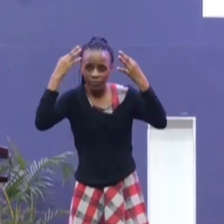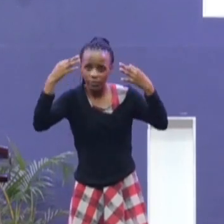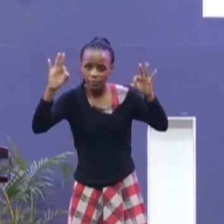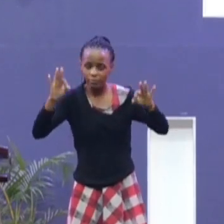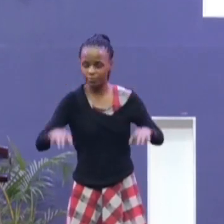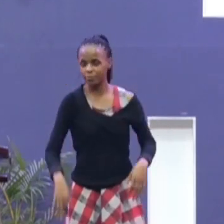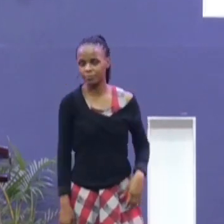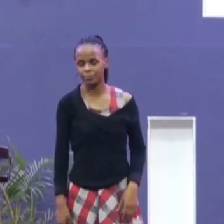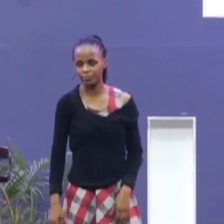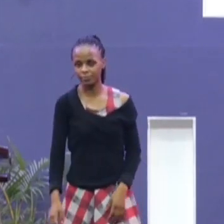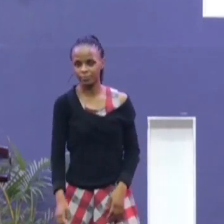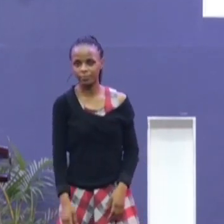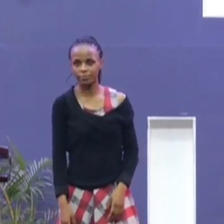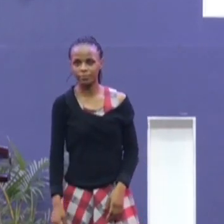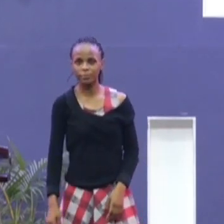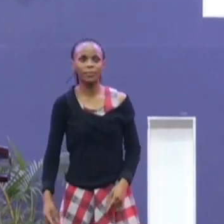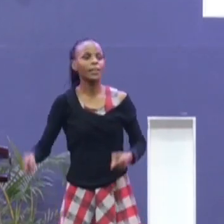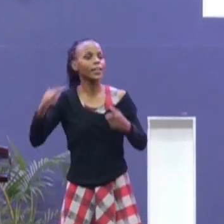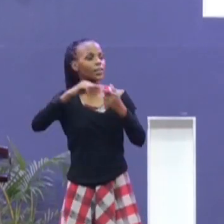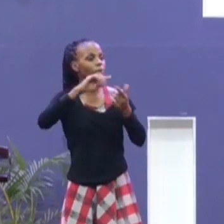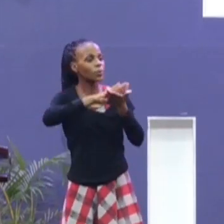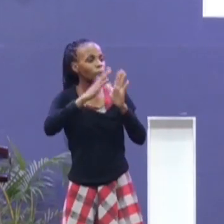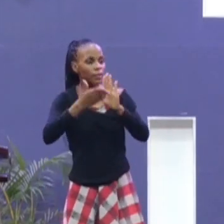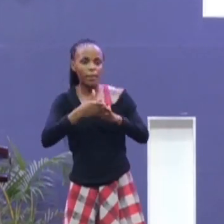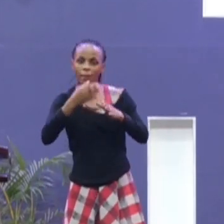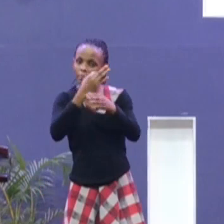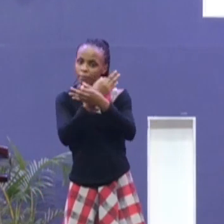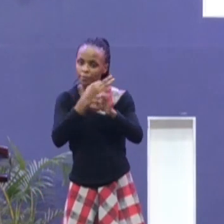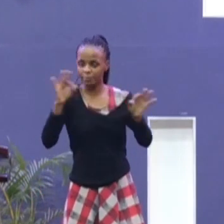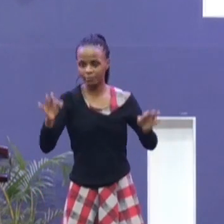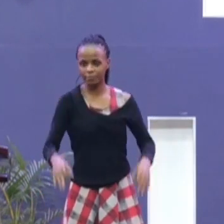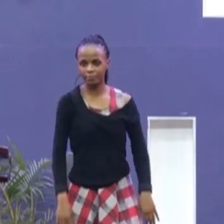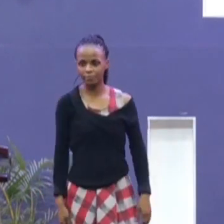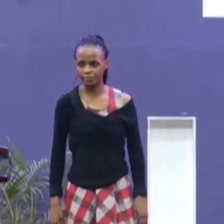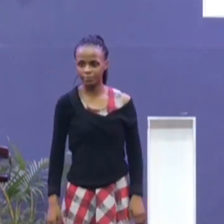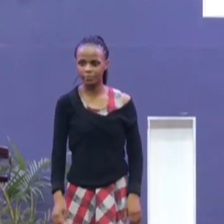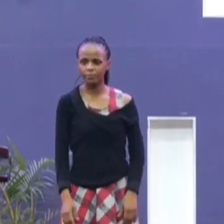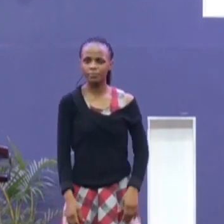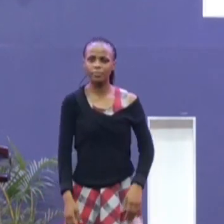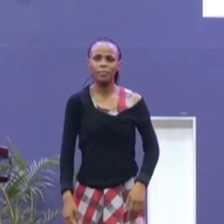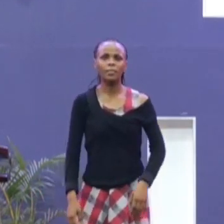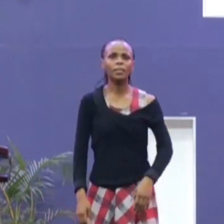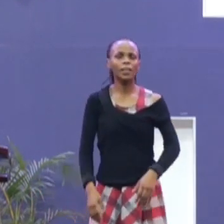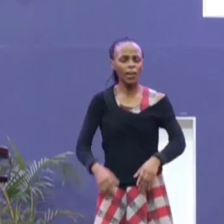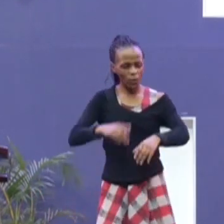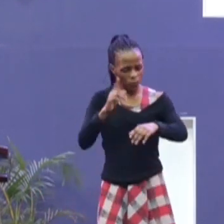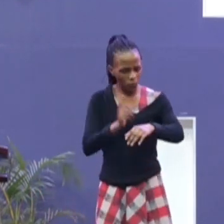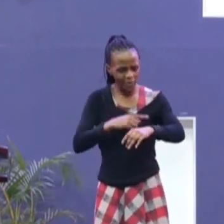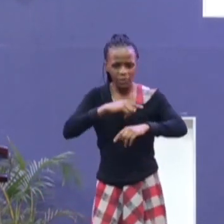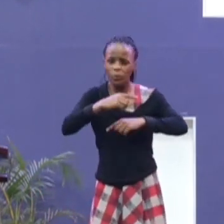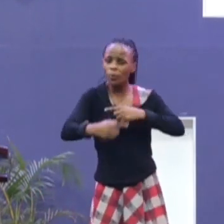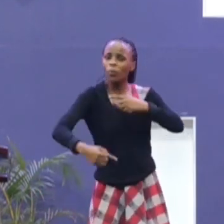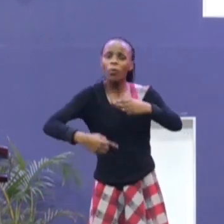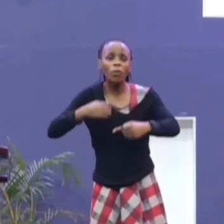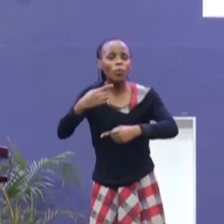baddembe. To become free. Okufuuka ow'eddembe. When he says when we continue in the teaching